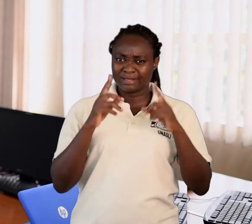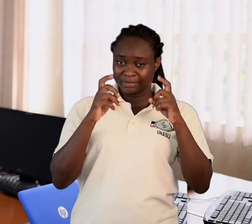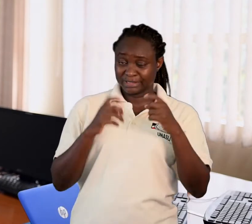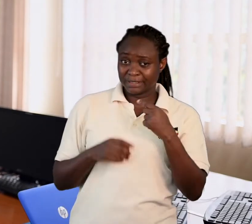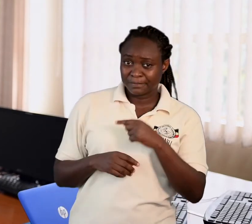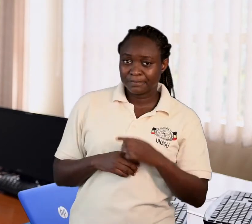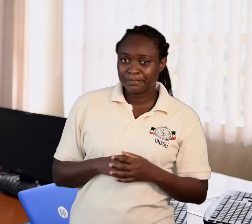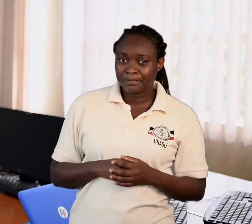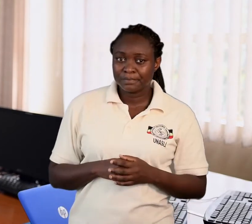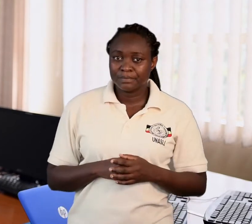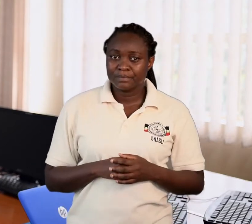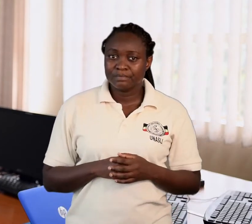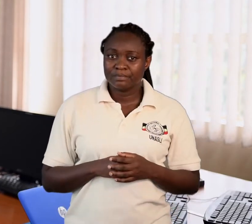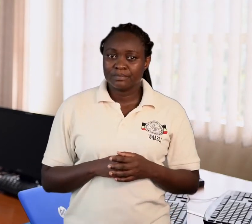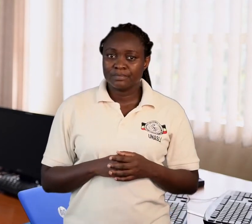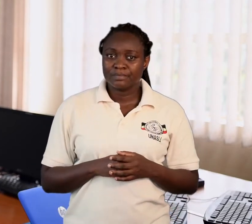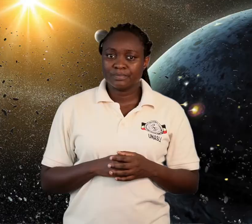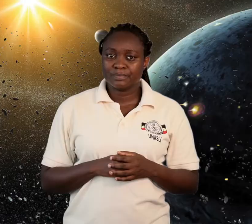we see